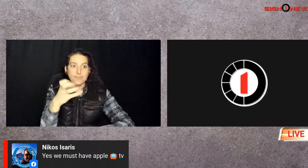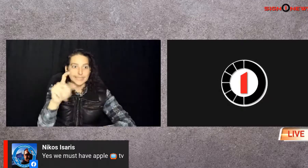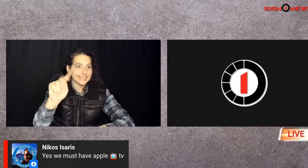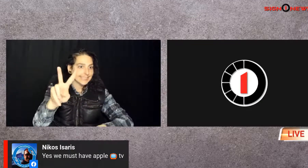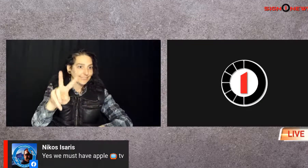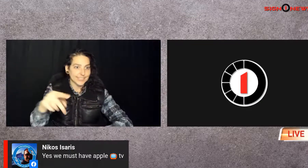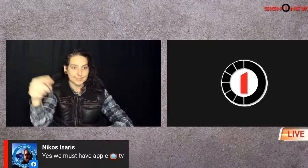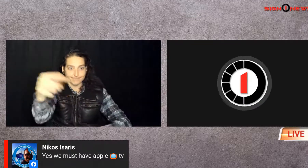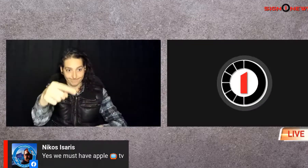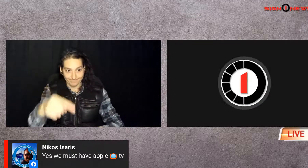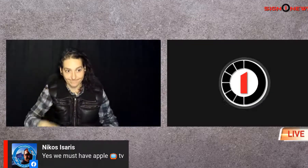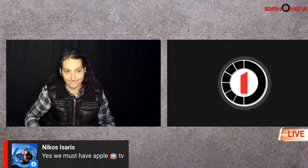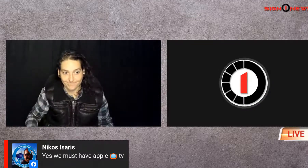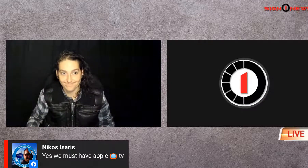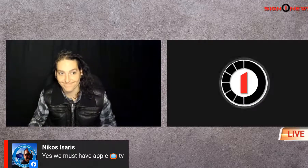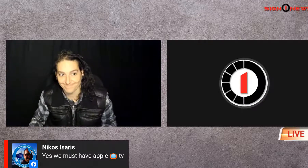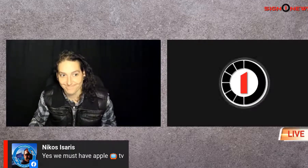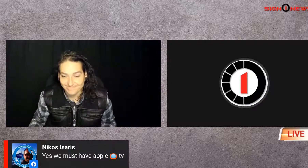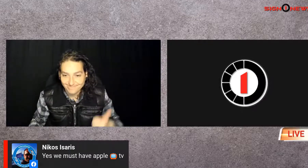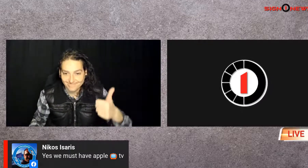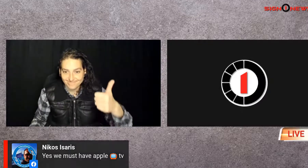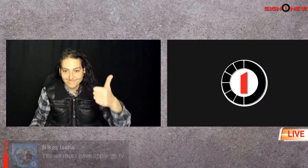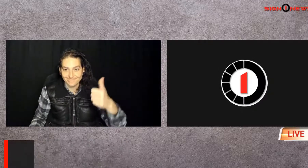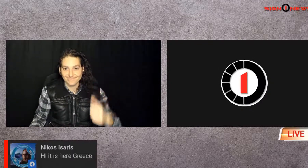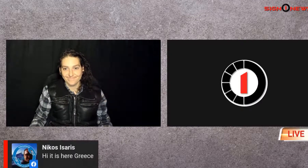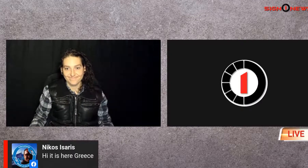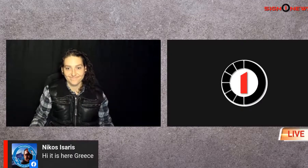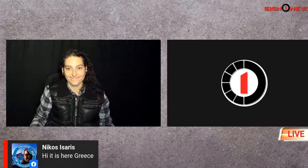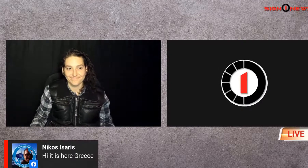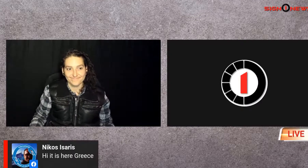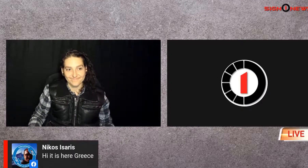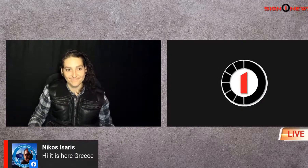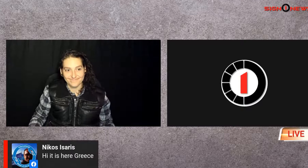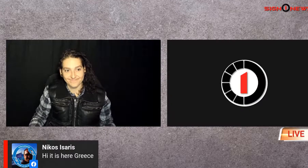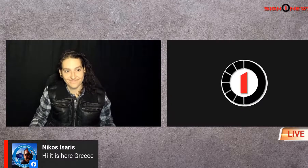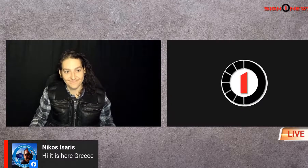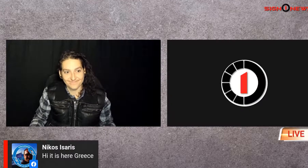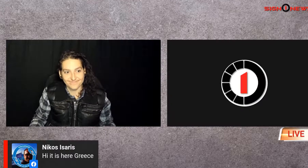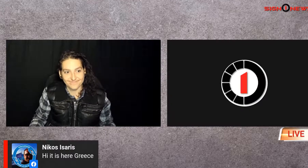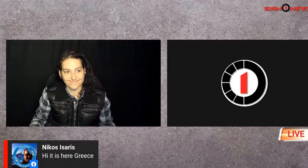Elodefo. It's already on Apple TV Plus.